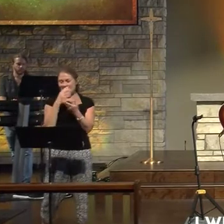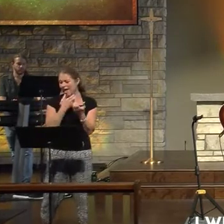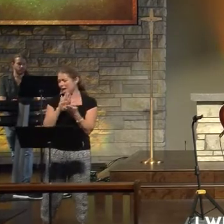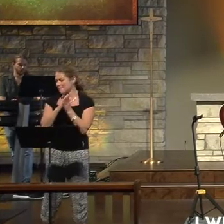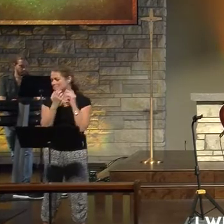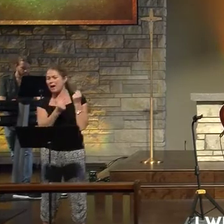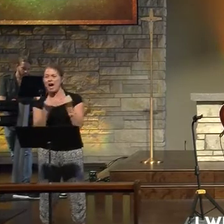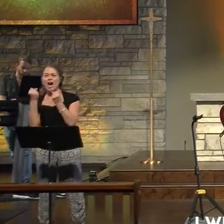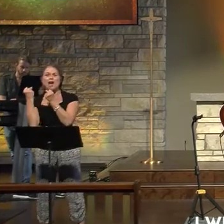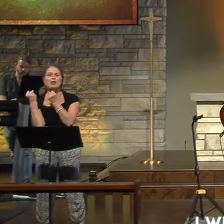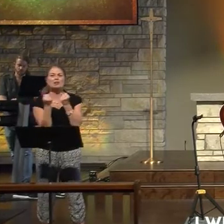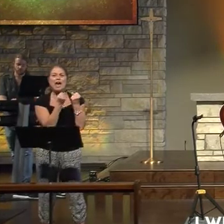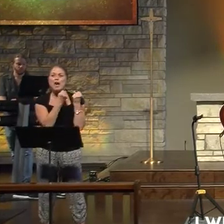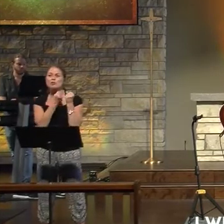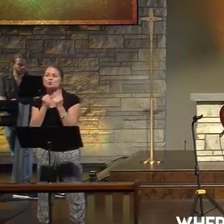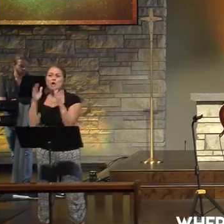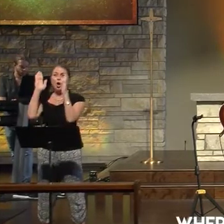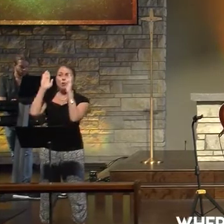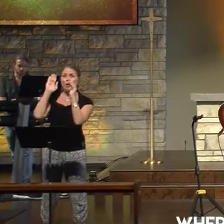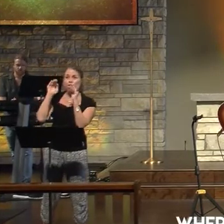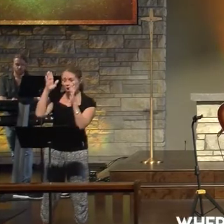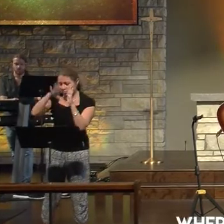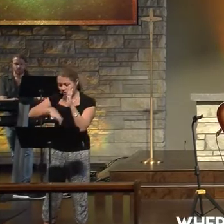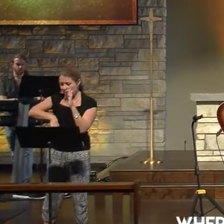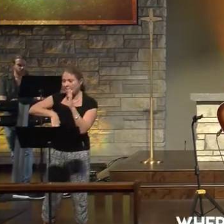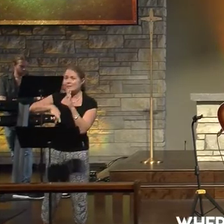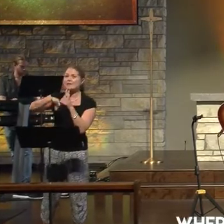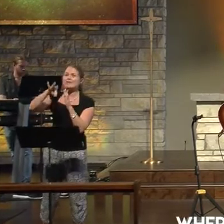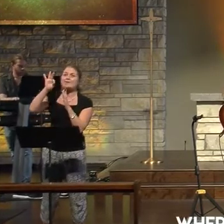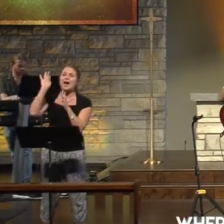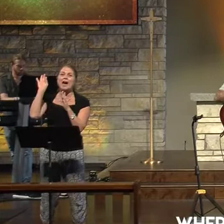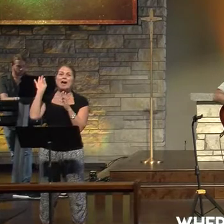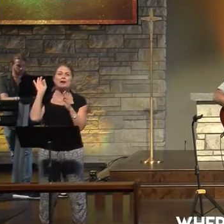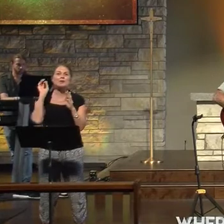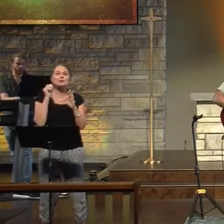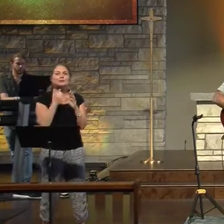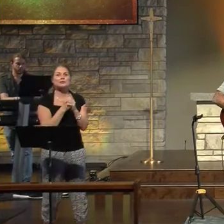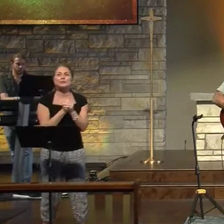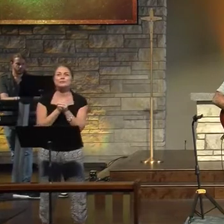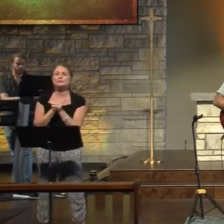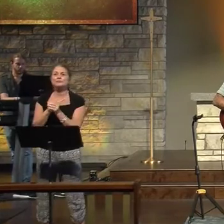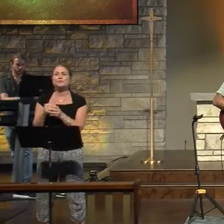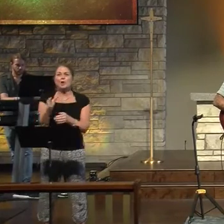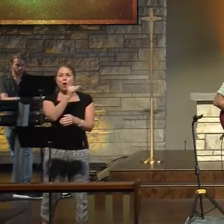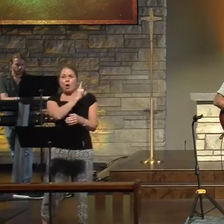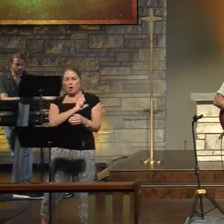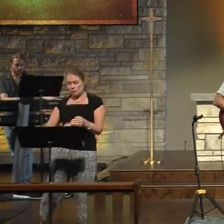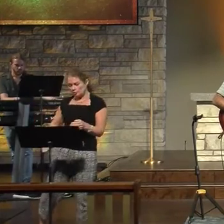will stand my ground where hope can be found.